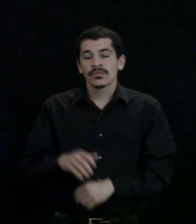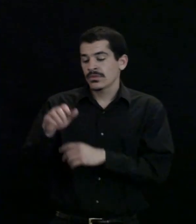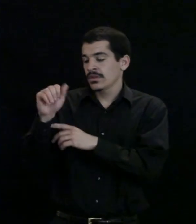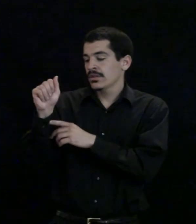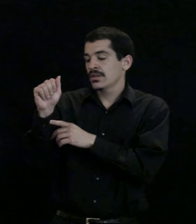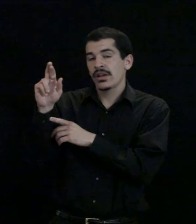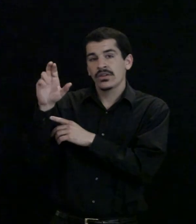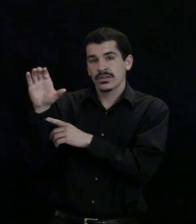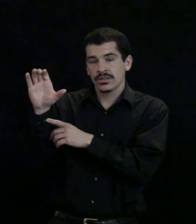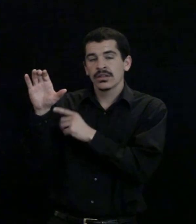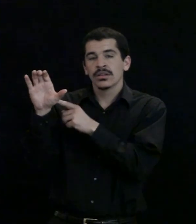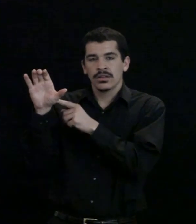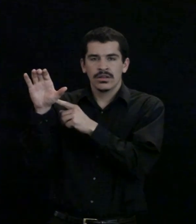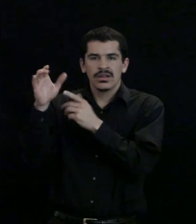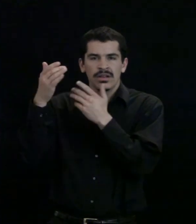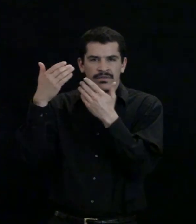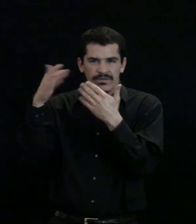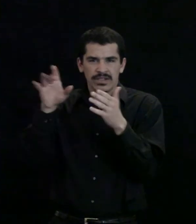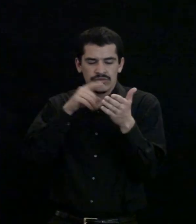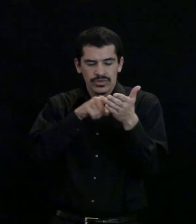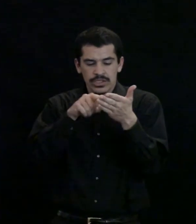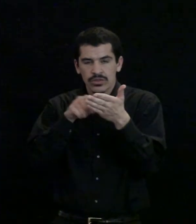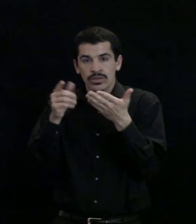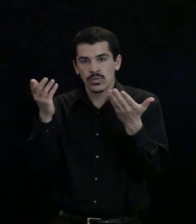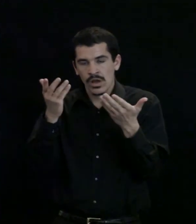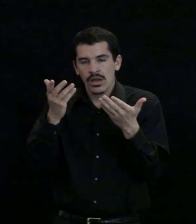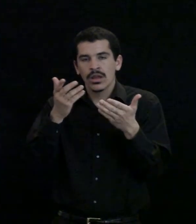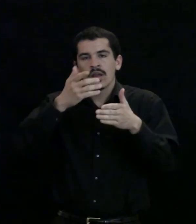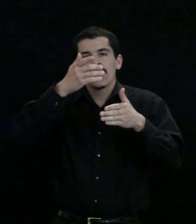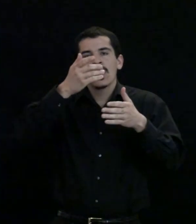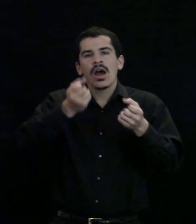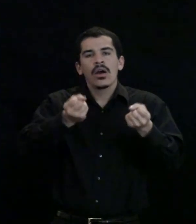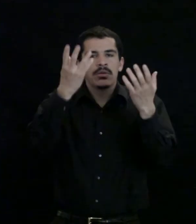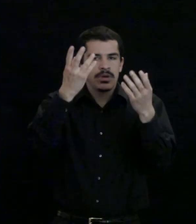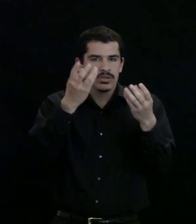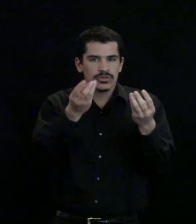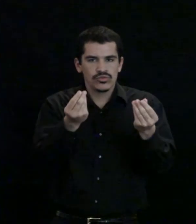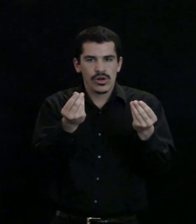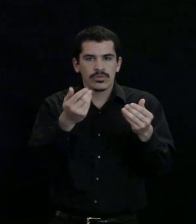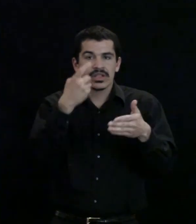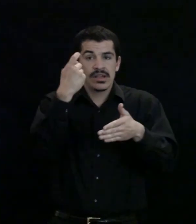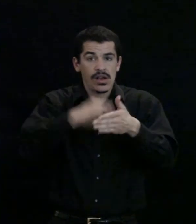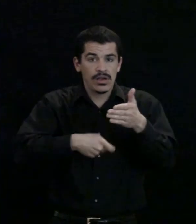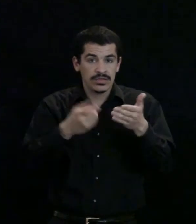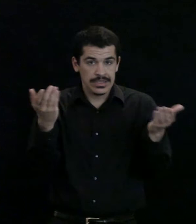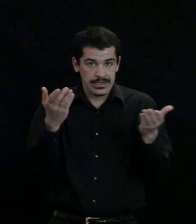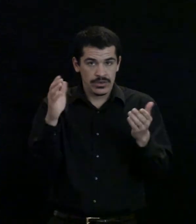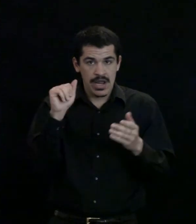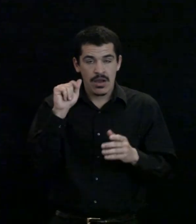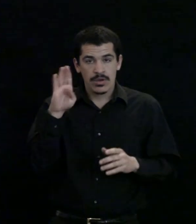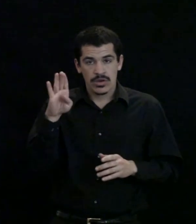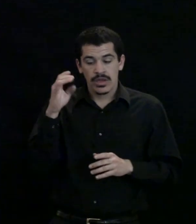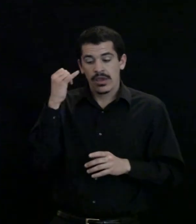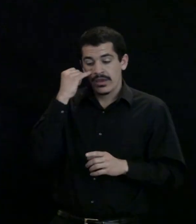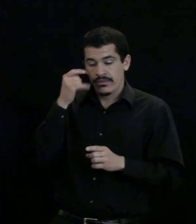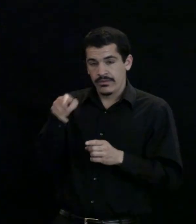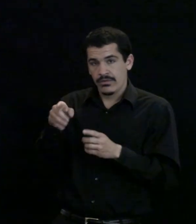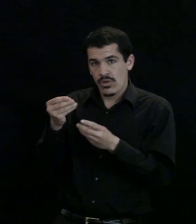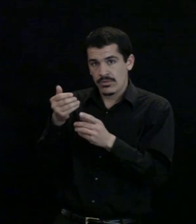ARC researched the price of properties in Albuquerque that meet the site requirements.